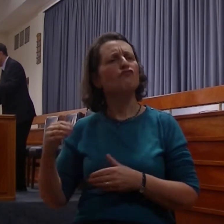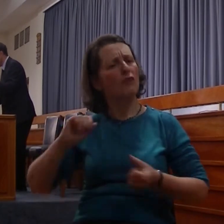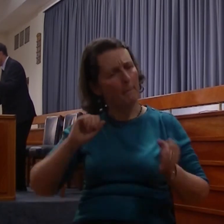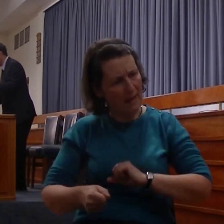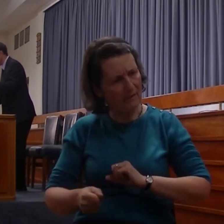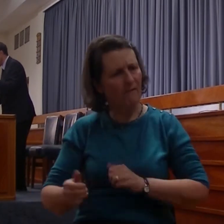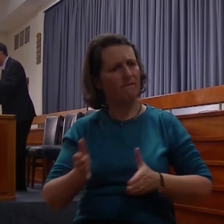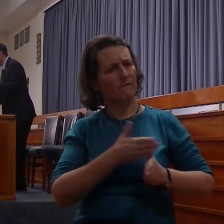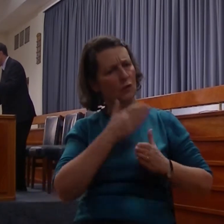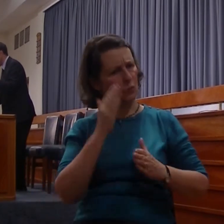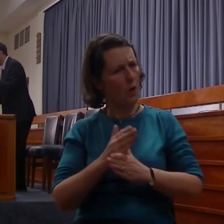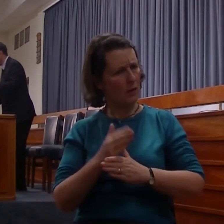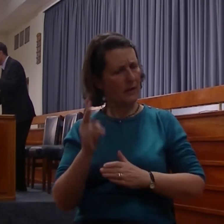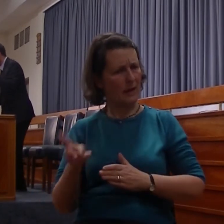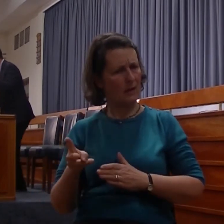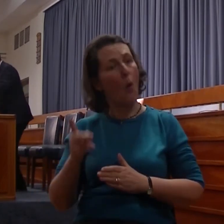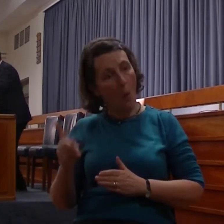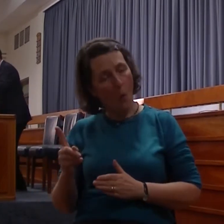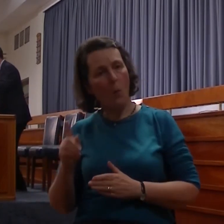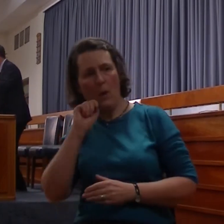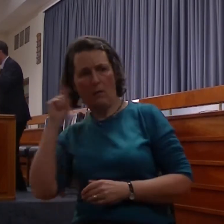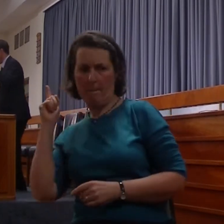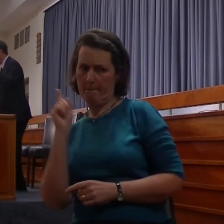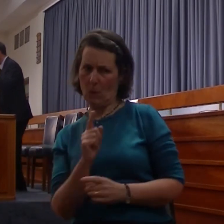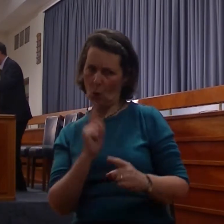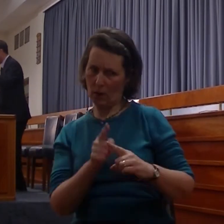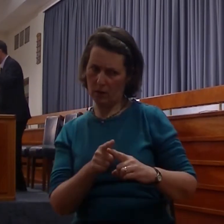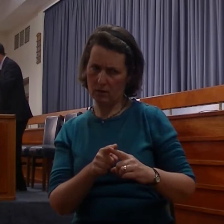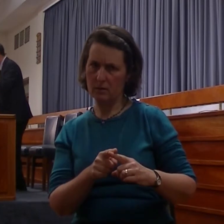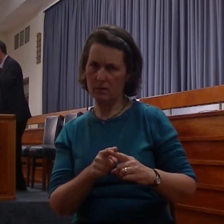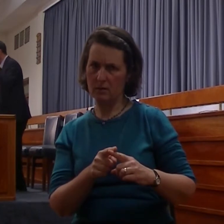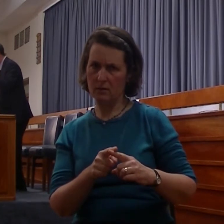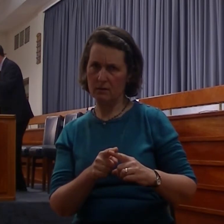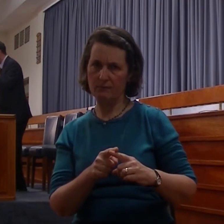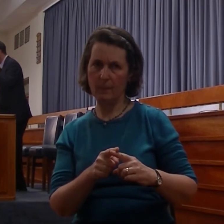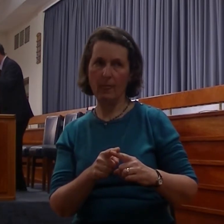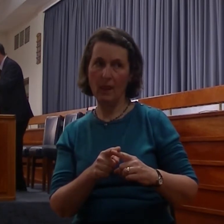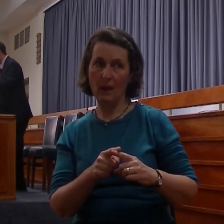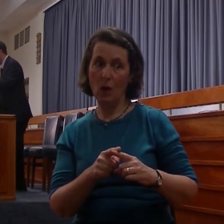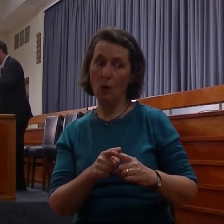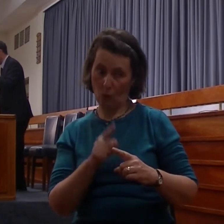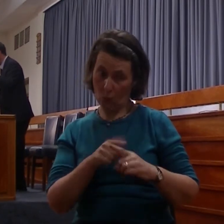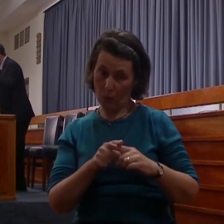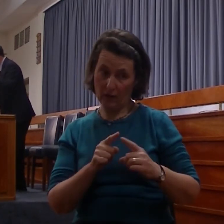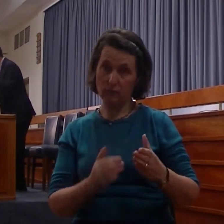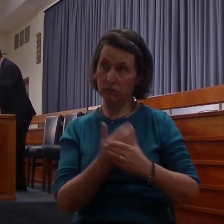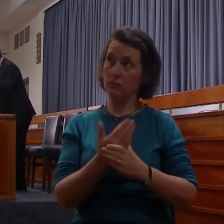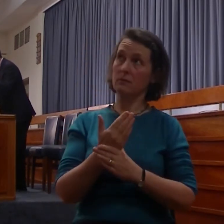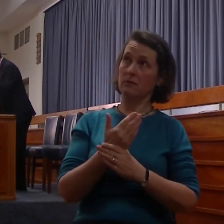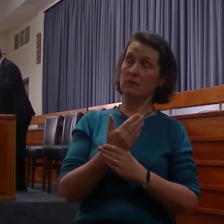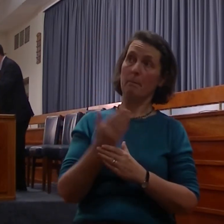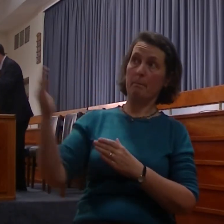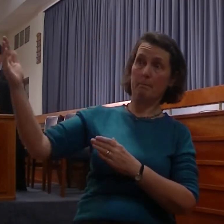remember therefore from whence thou art fallen, and repent and do the first works, or else I will come unto thee